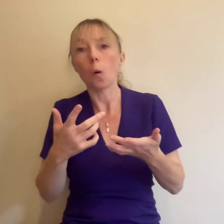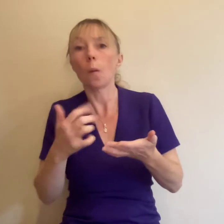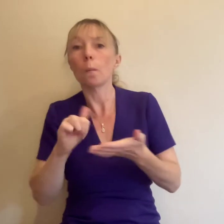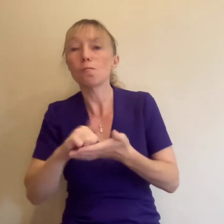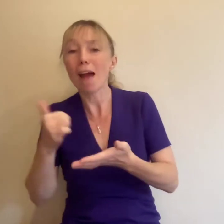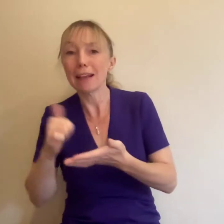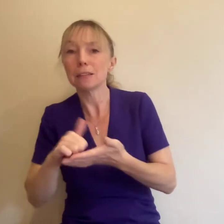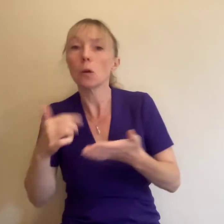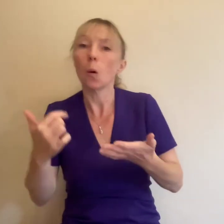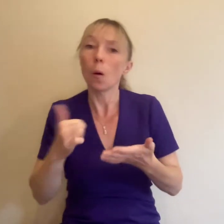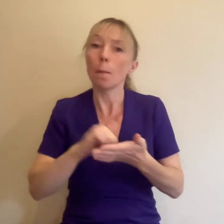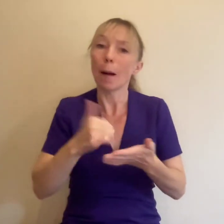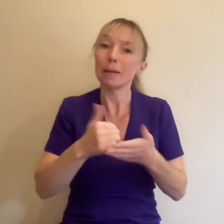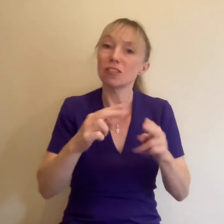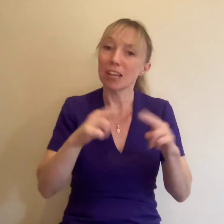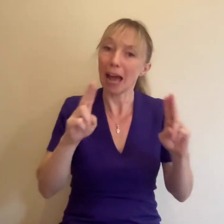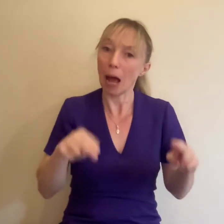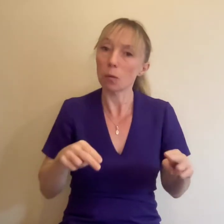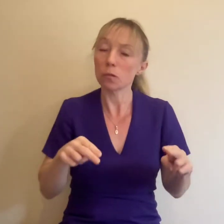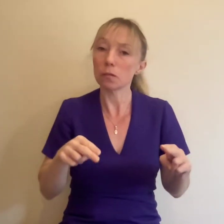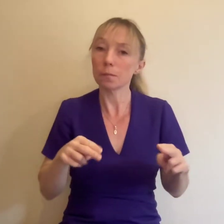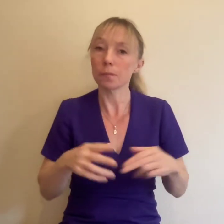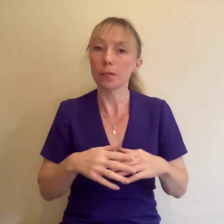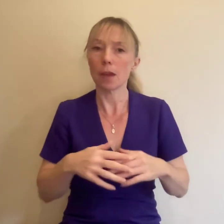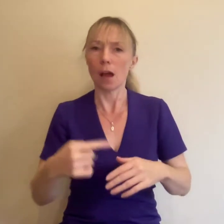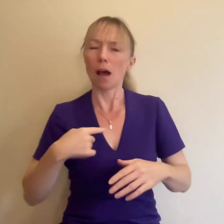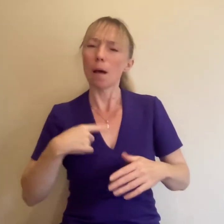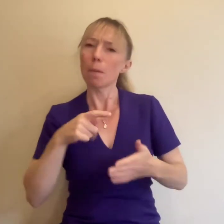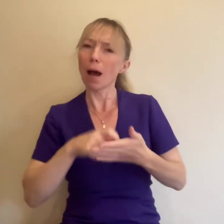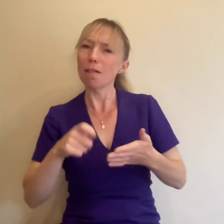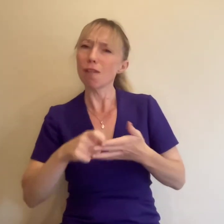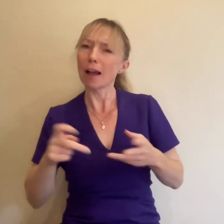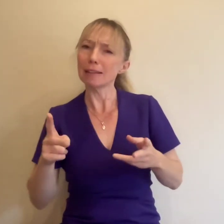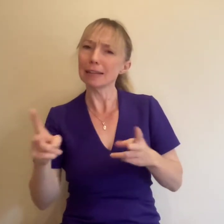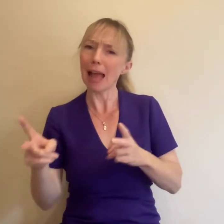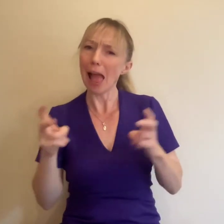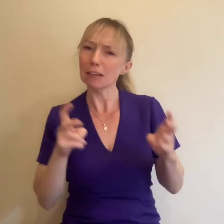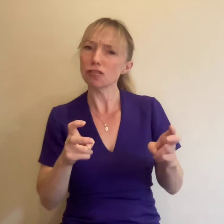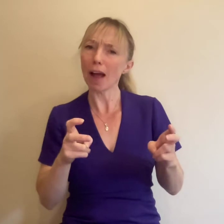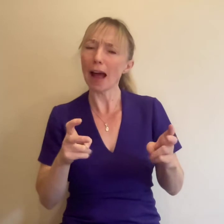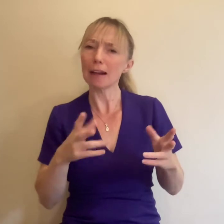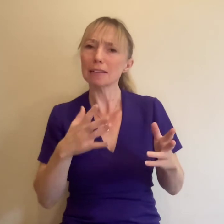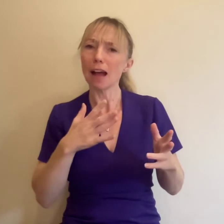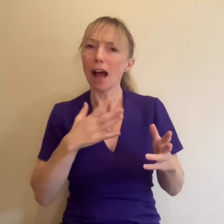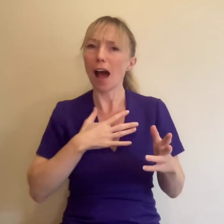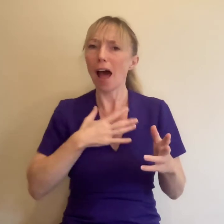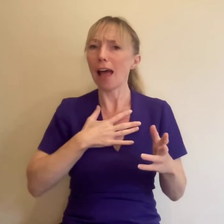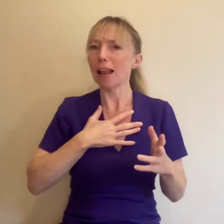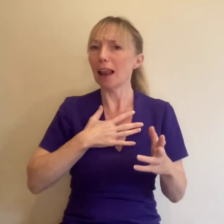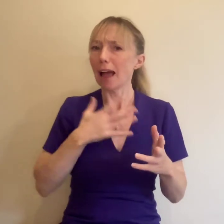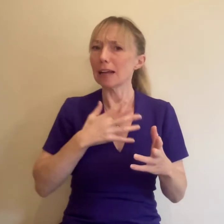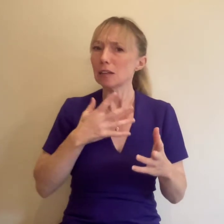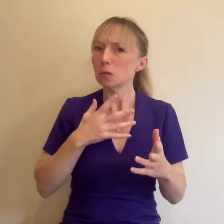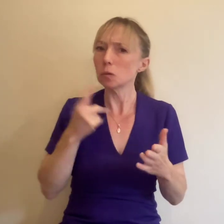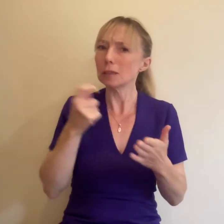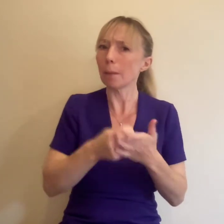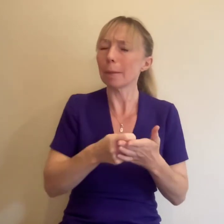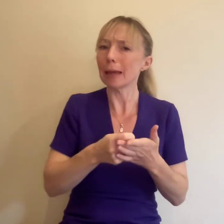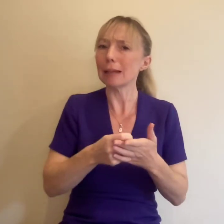house. For my writing extract, I want to enter a piece that I've published on my blog. Can I enter it?